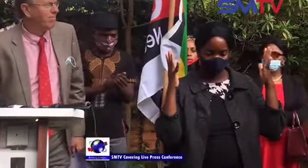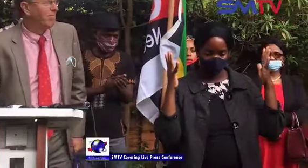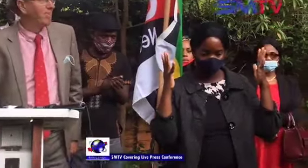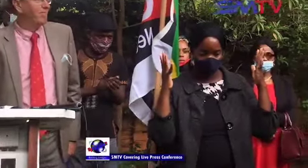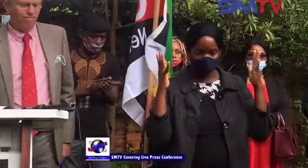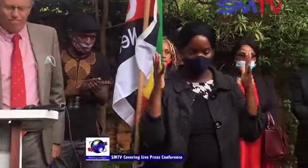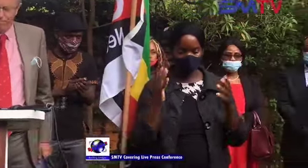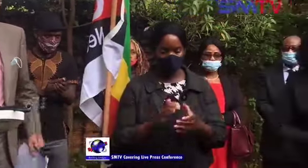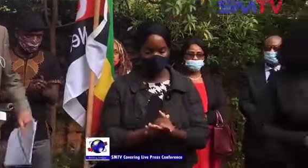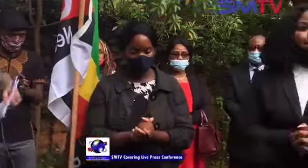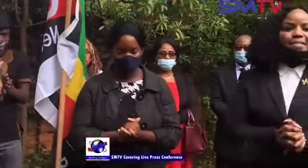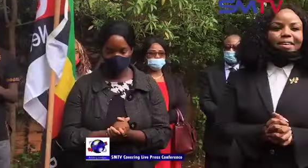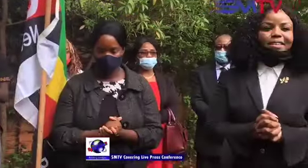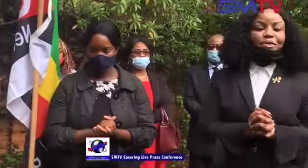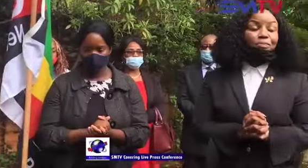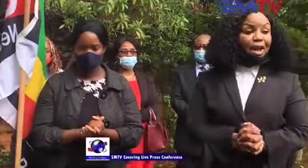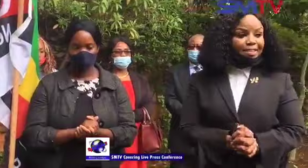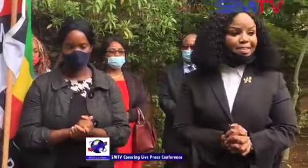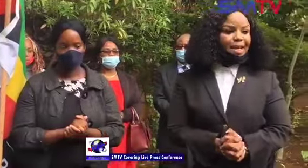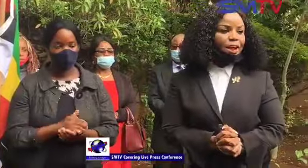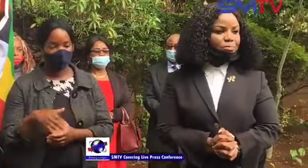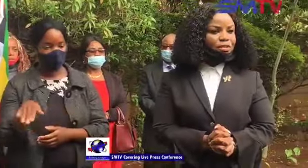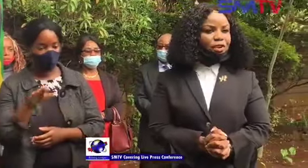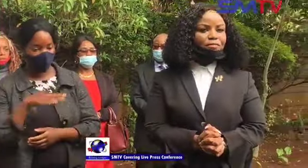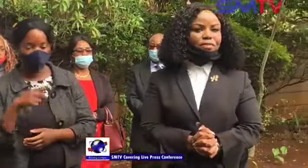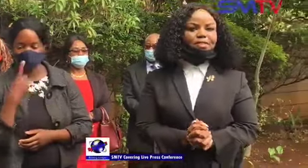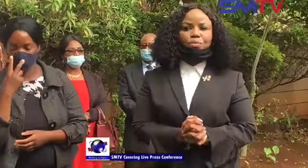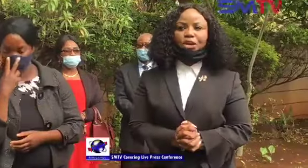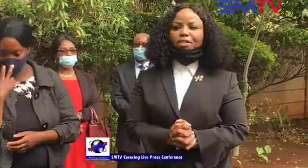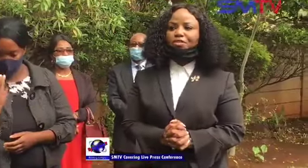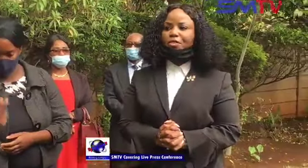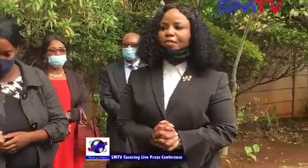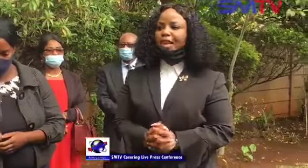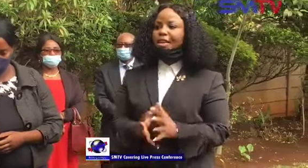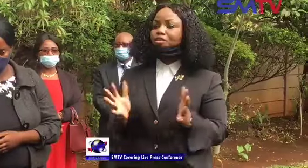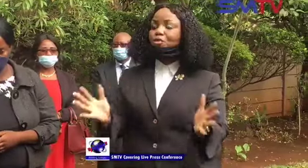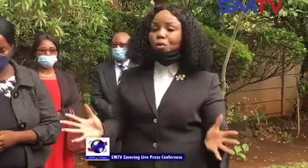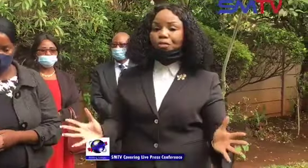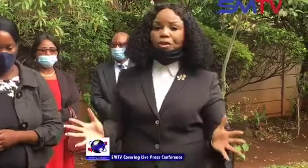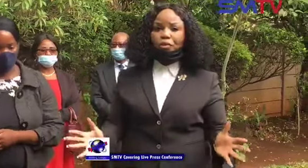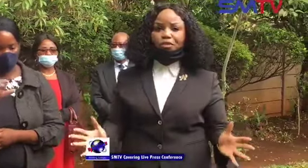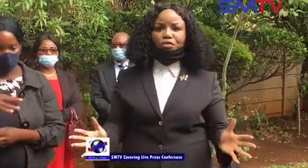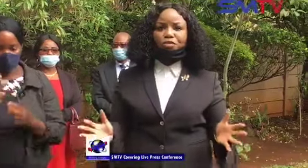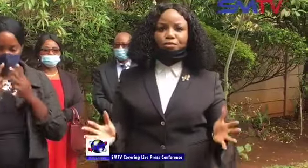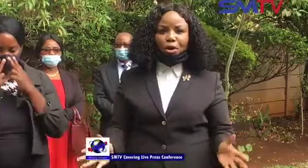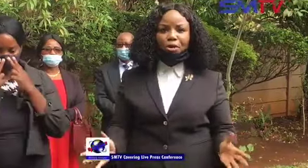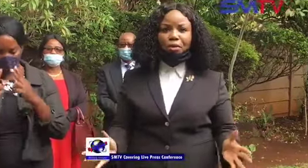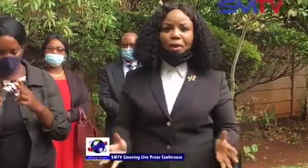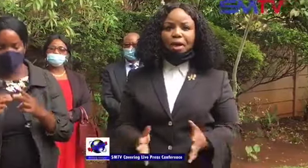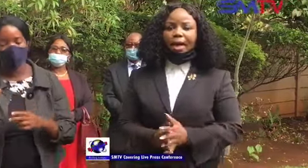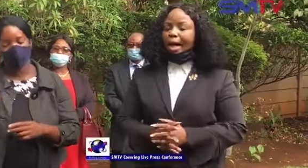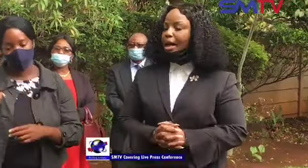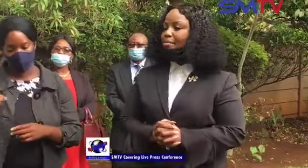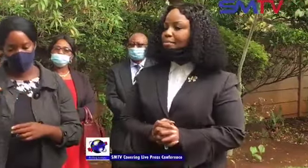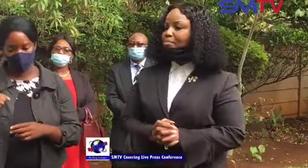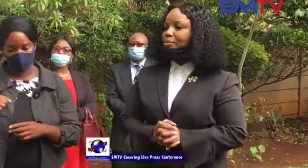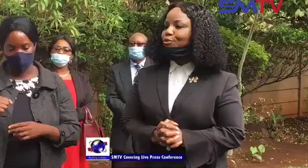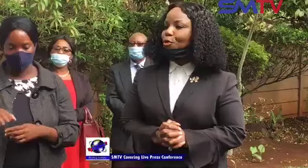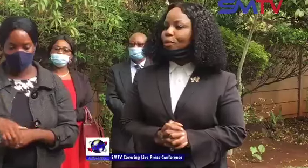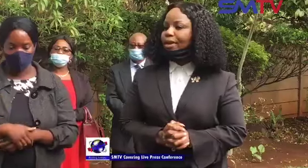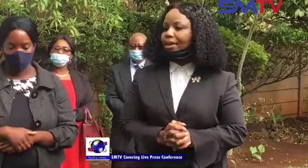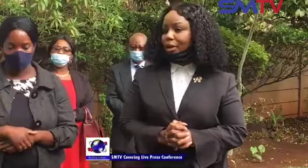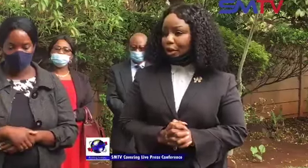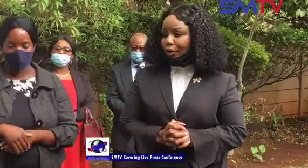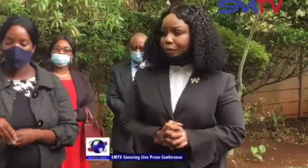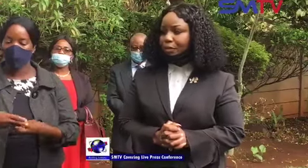Members of the press, as is the practice at our press conferences, we're going to just take two or three questions from you before